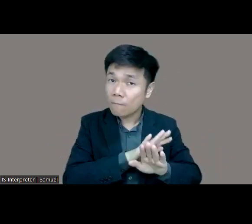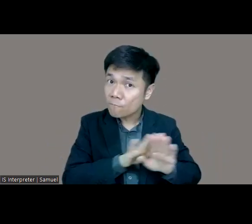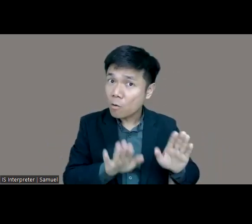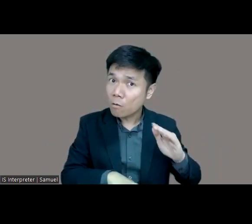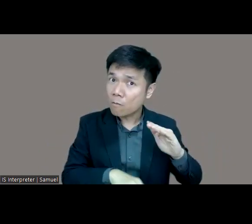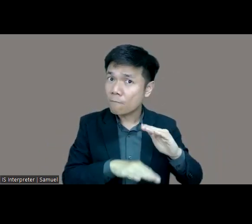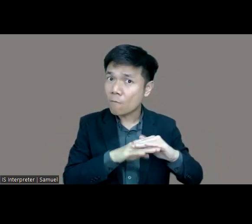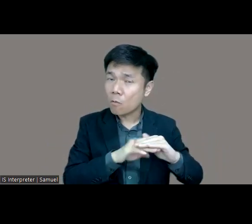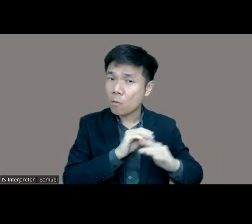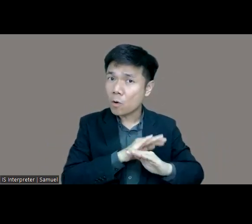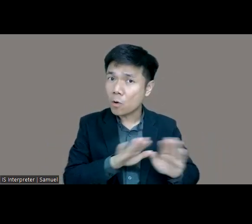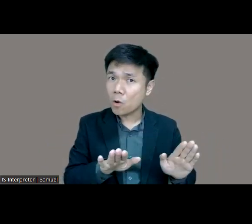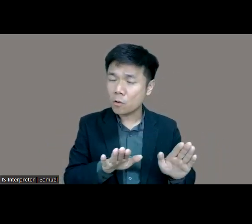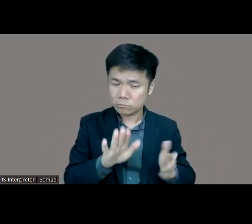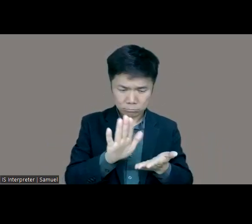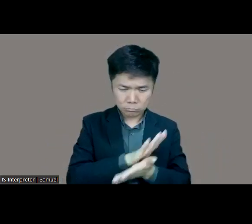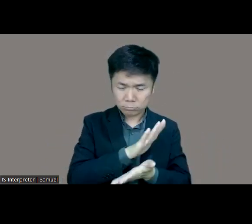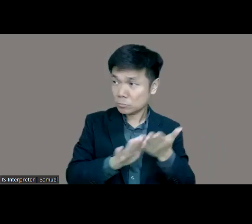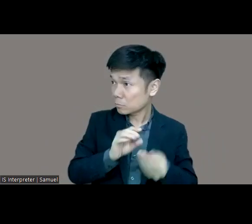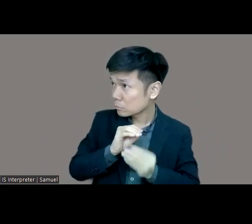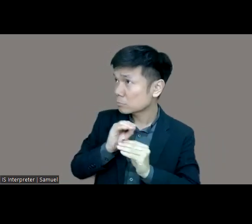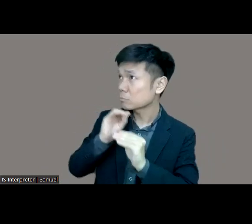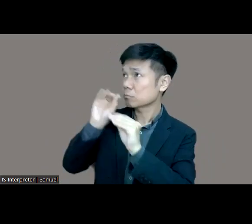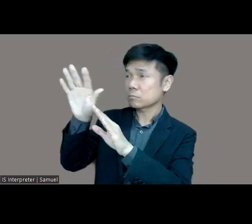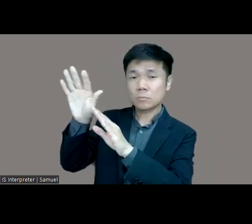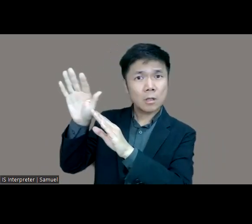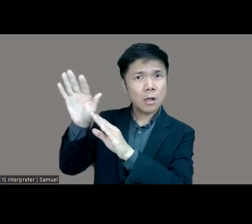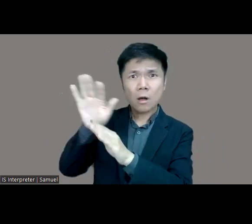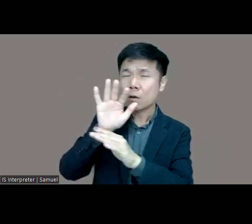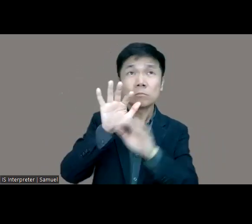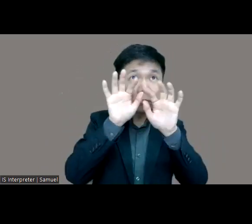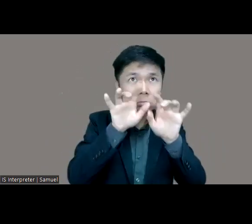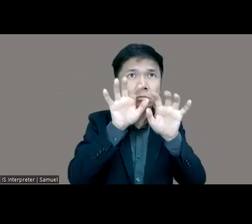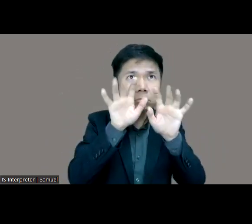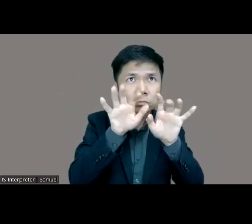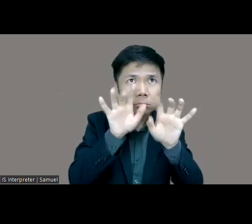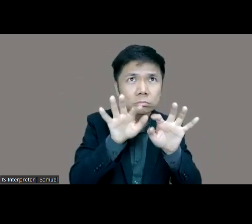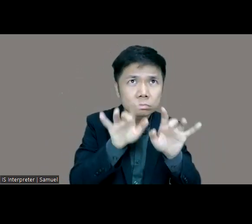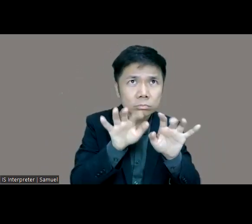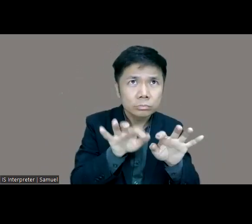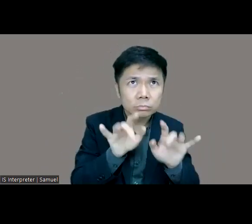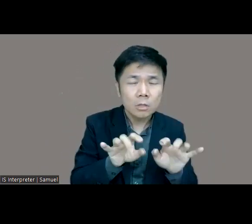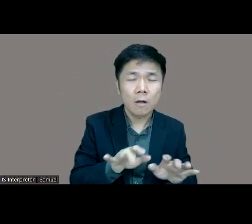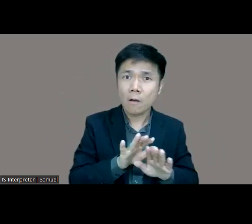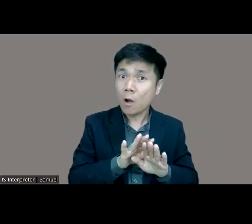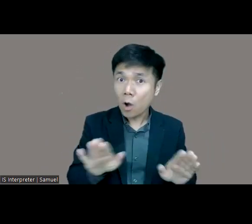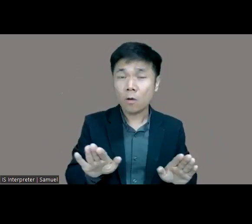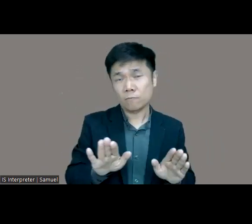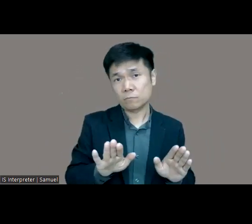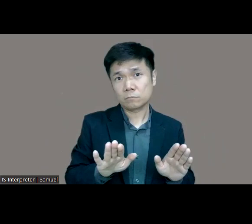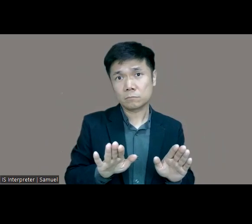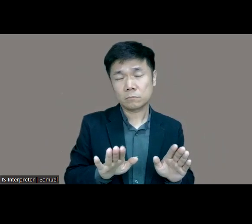from here which has already expired. I followed every step which they commanded me to do, and I did it,